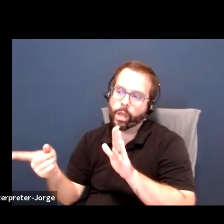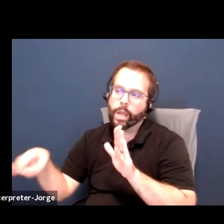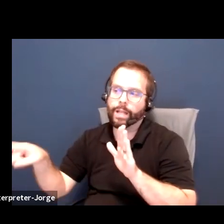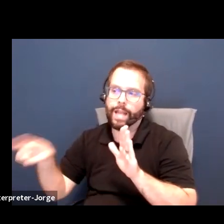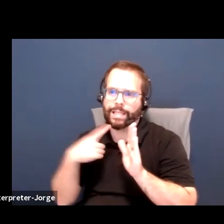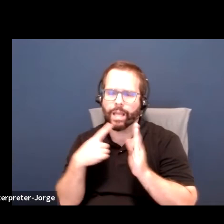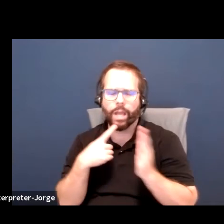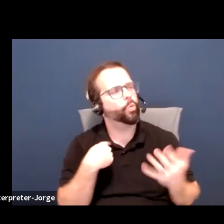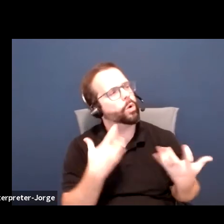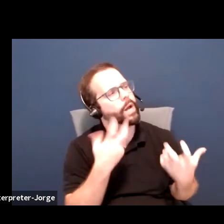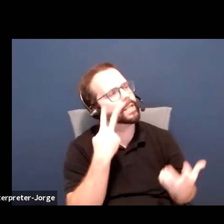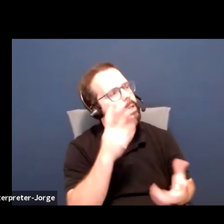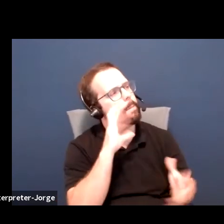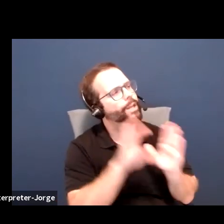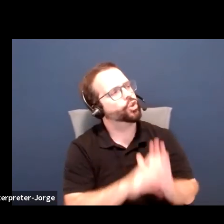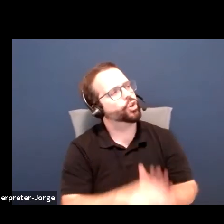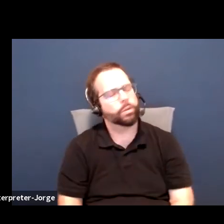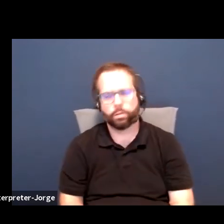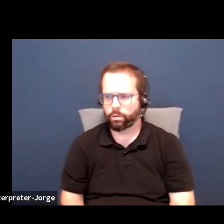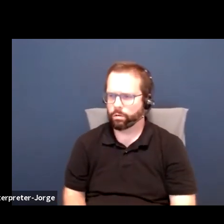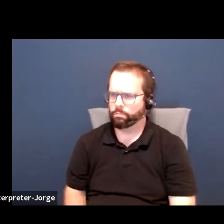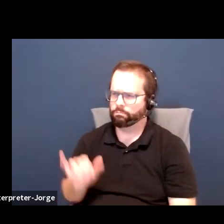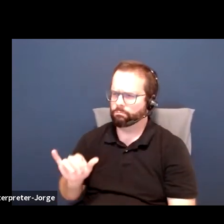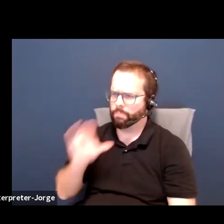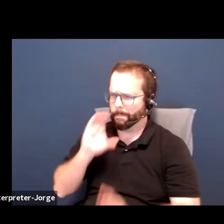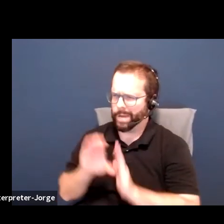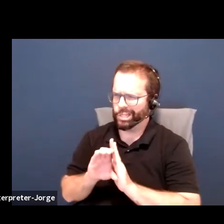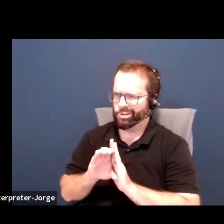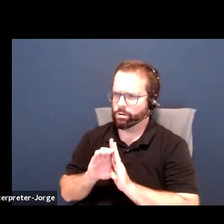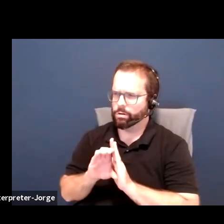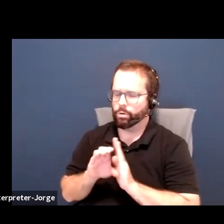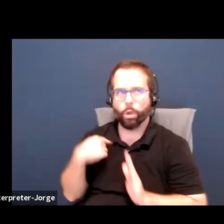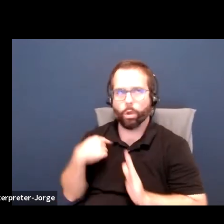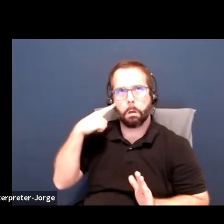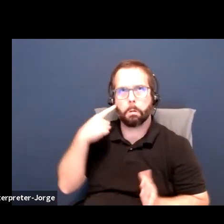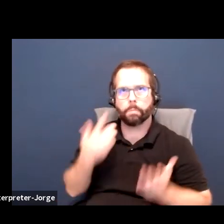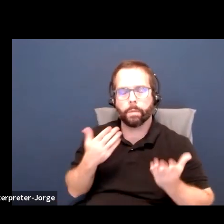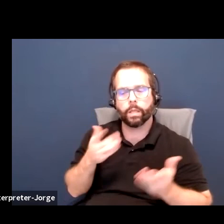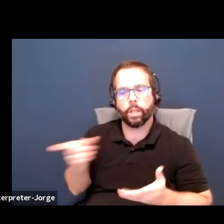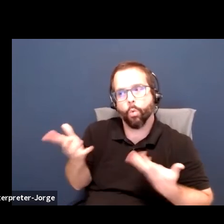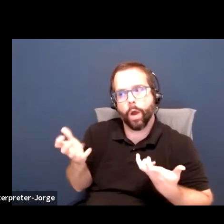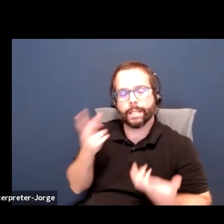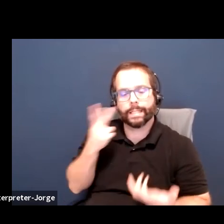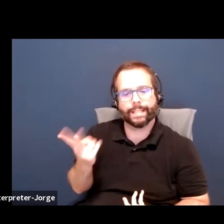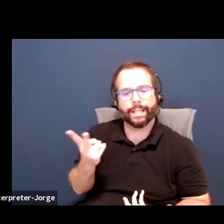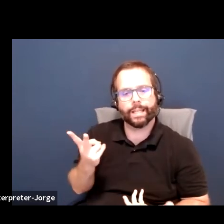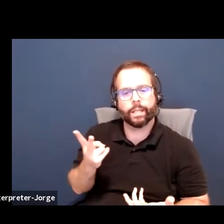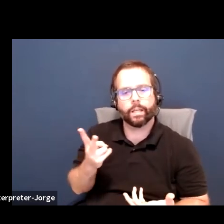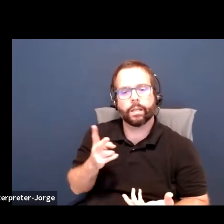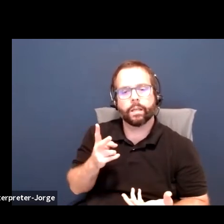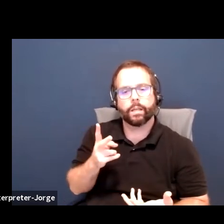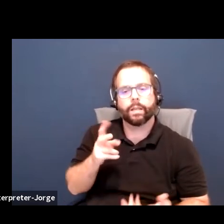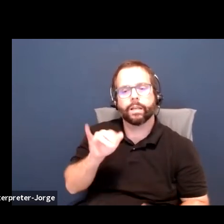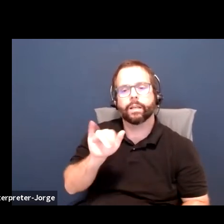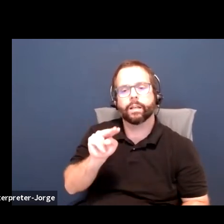And in your packet, you will see the infographic that we put together for Centura Hospital in